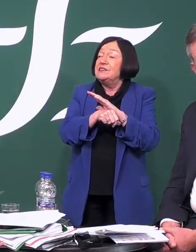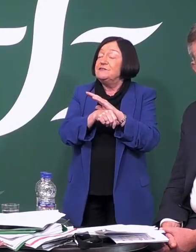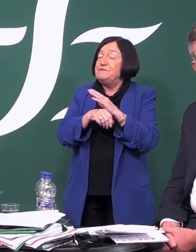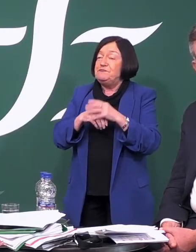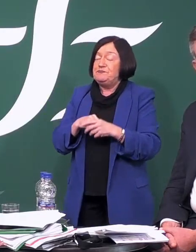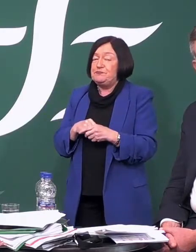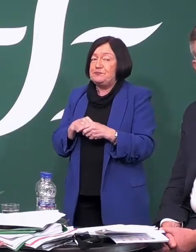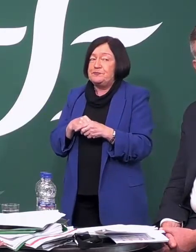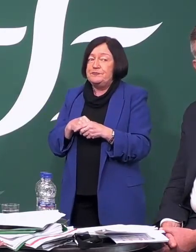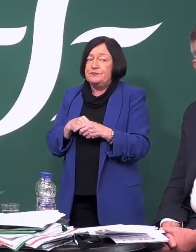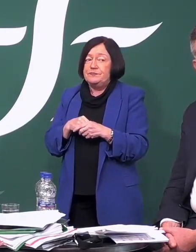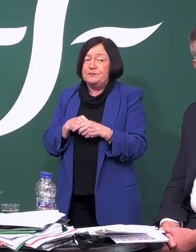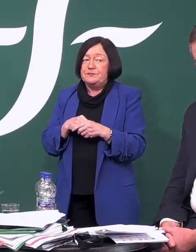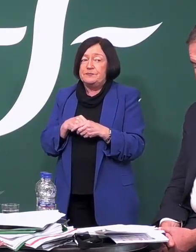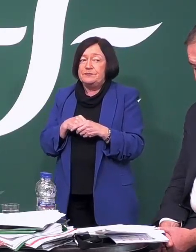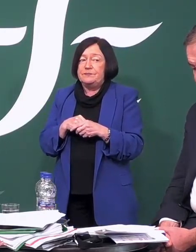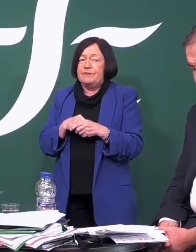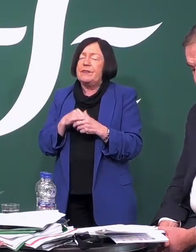vaccinated.